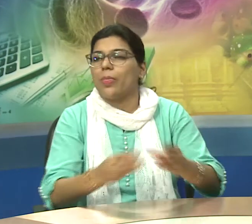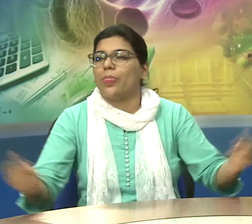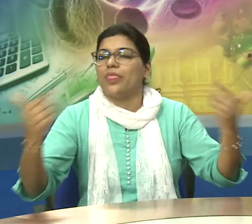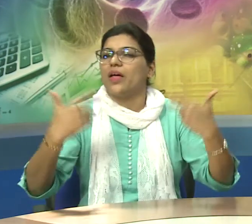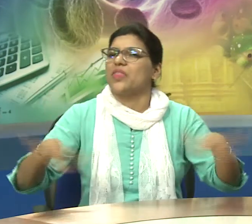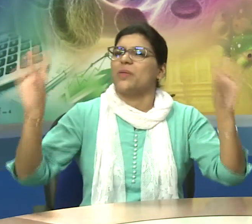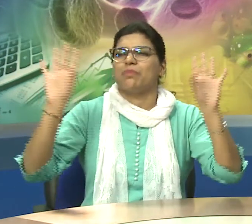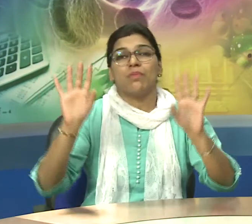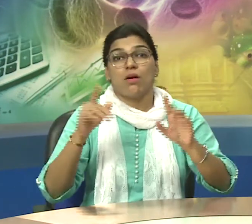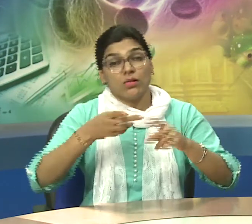no caste."